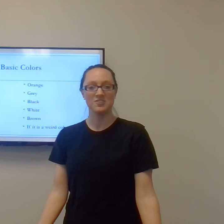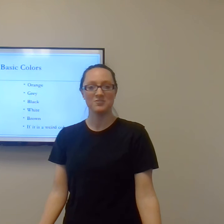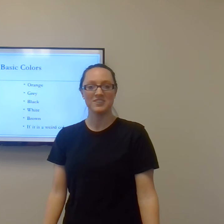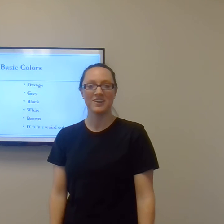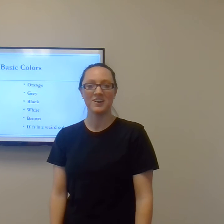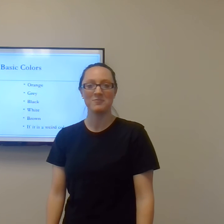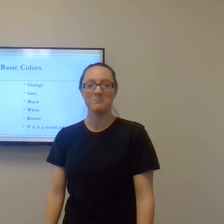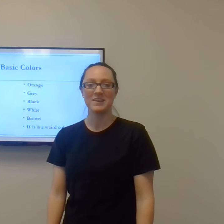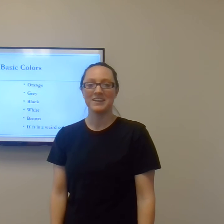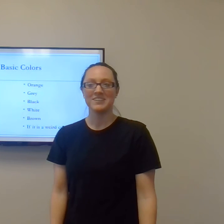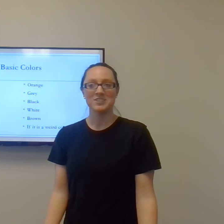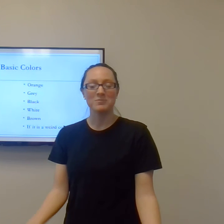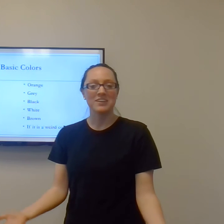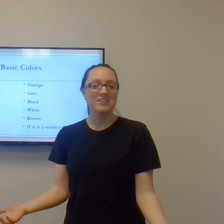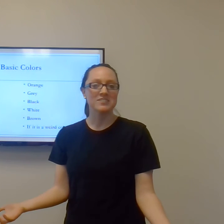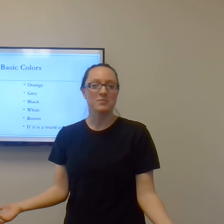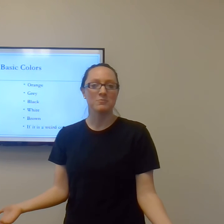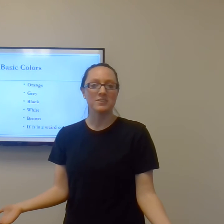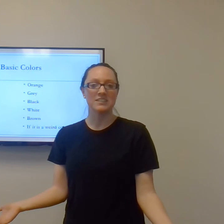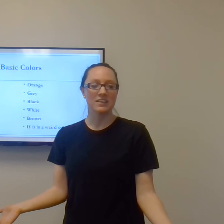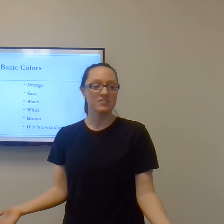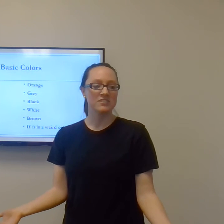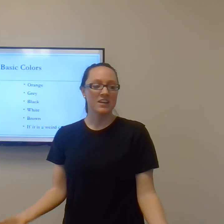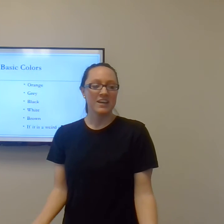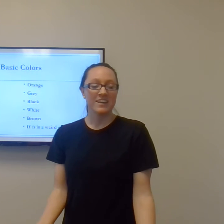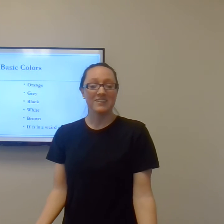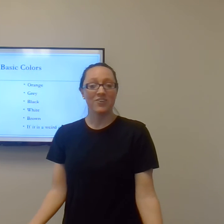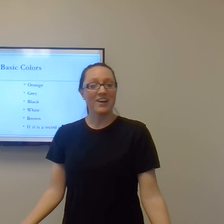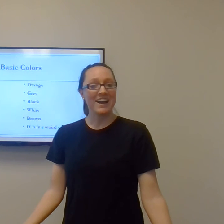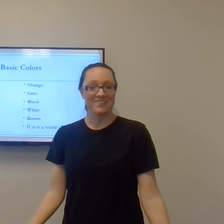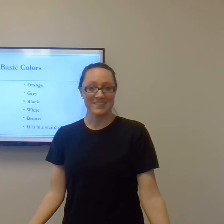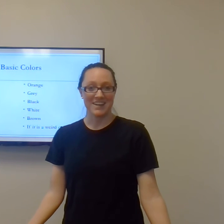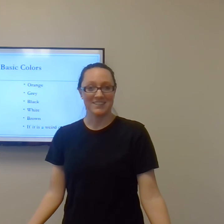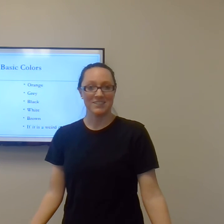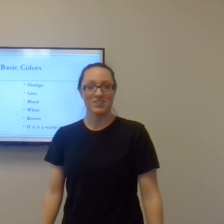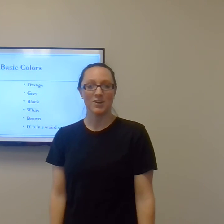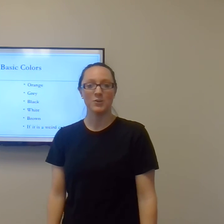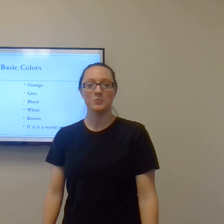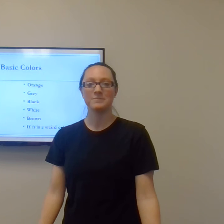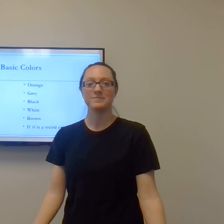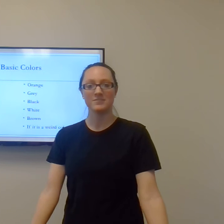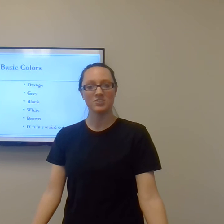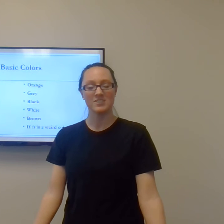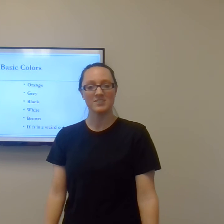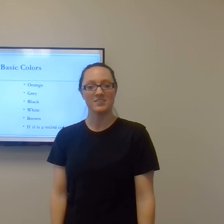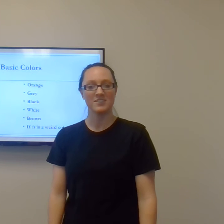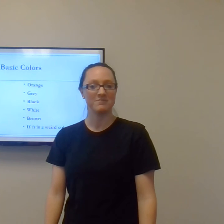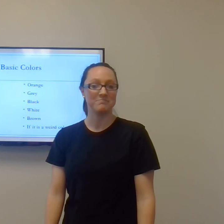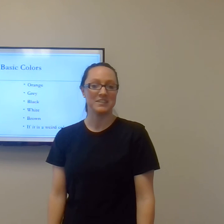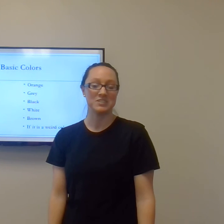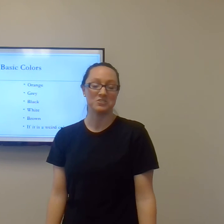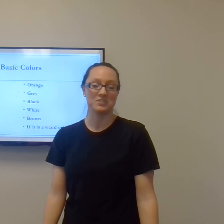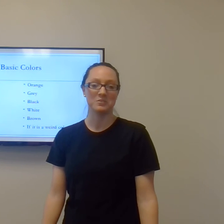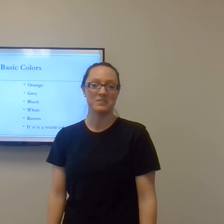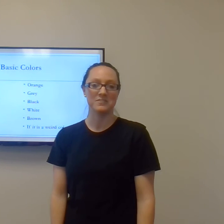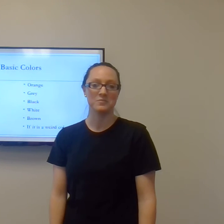use, just because some of the weird colors, they don't have a sign. So that's just a little bit of